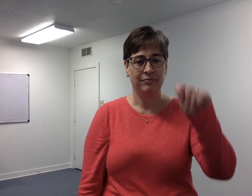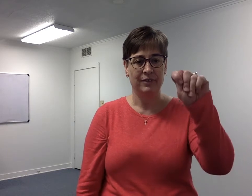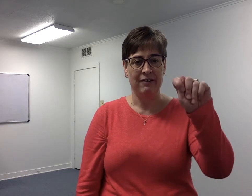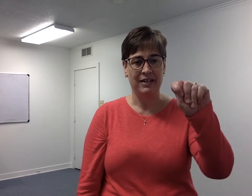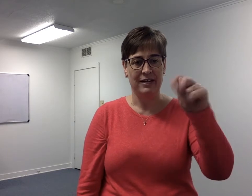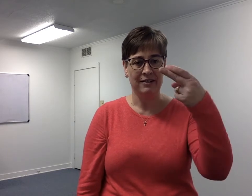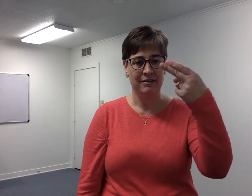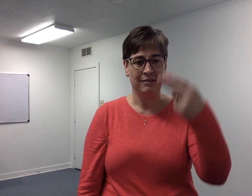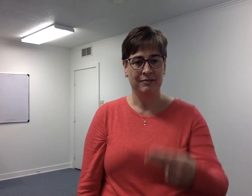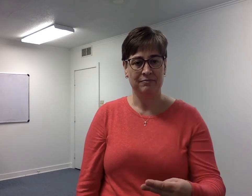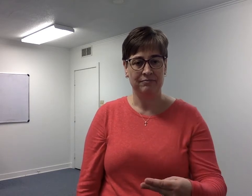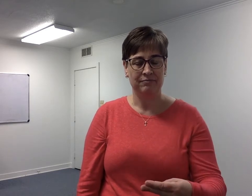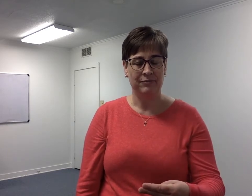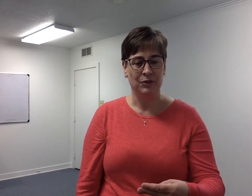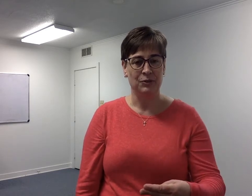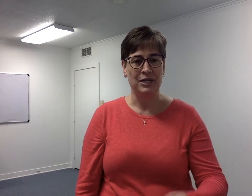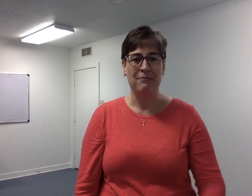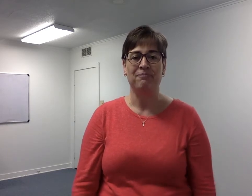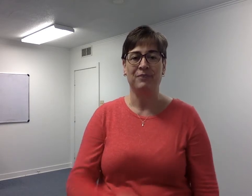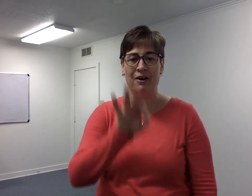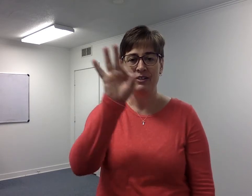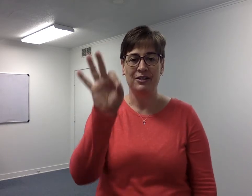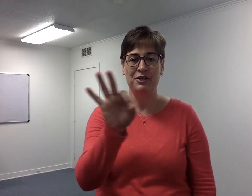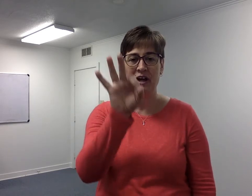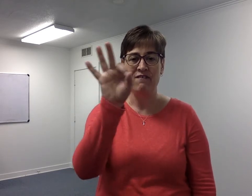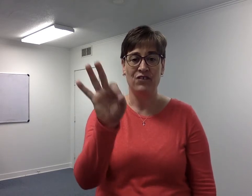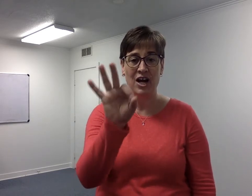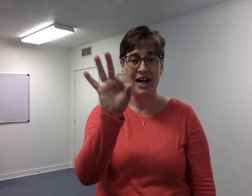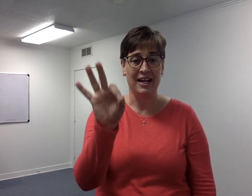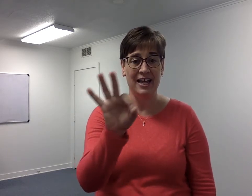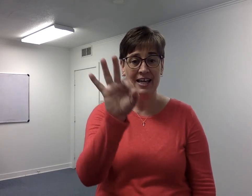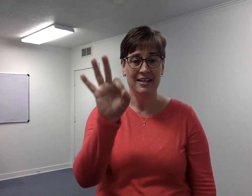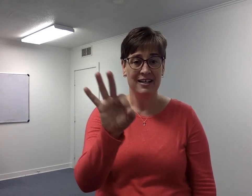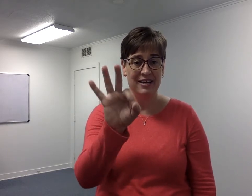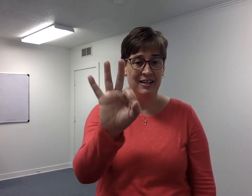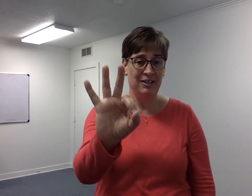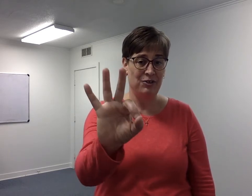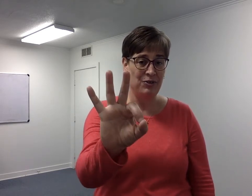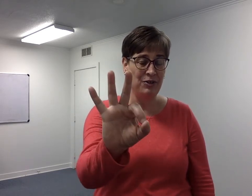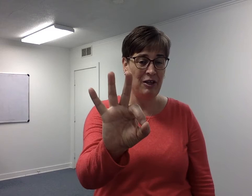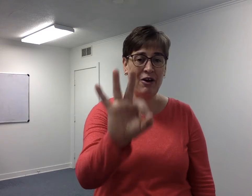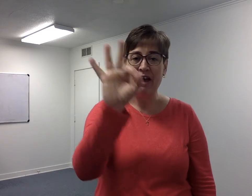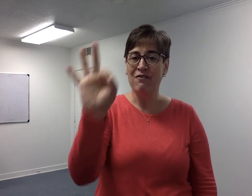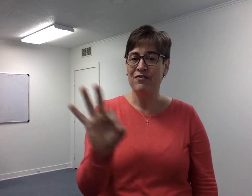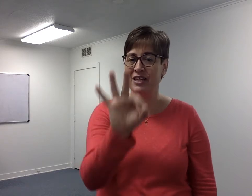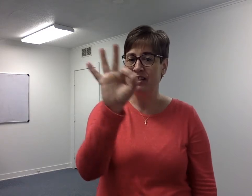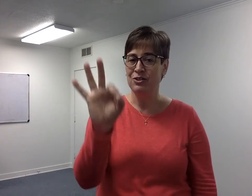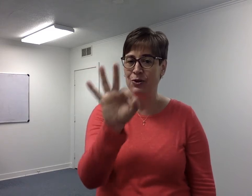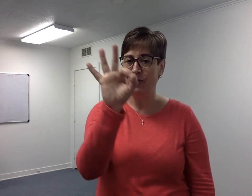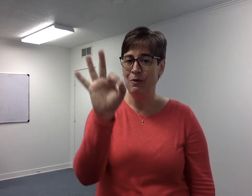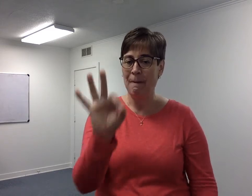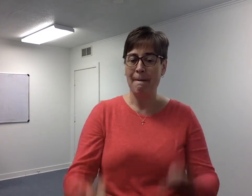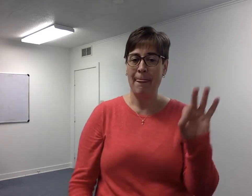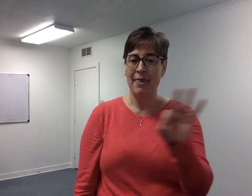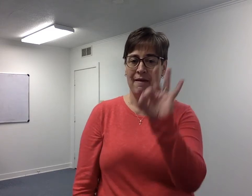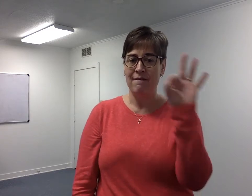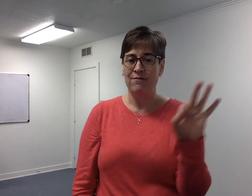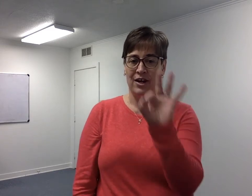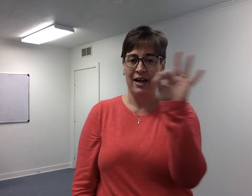Left hand, Thursday. All right, so then you got Friday. You're doing your letter F in a circle.